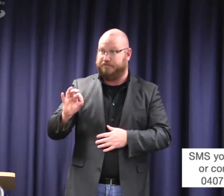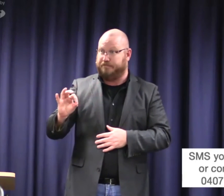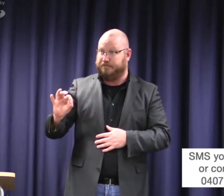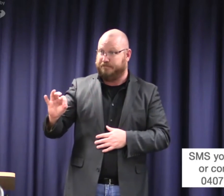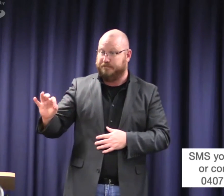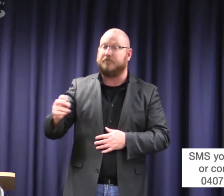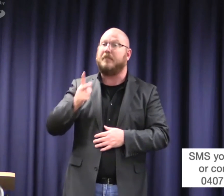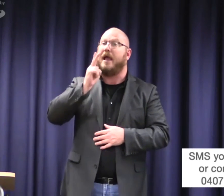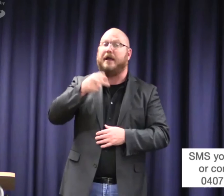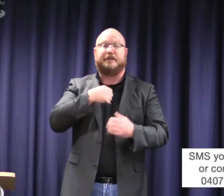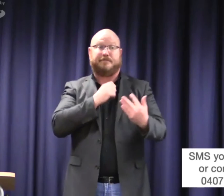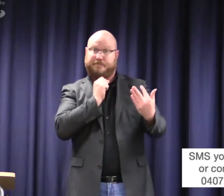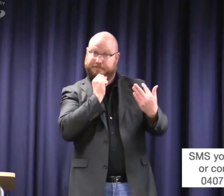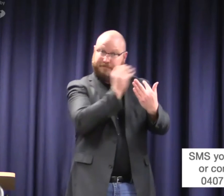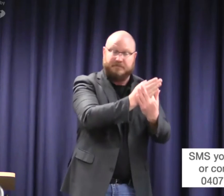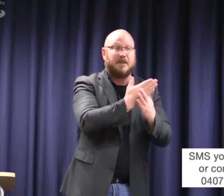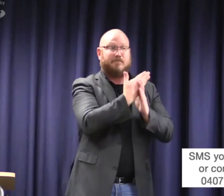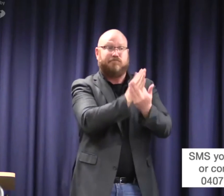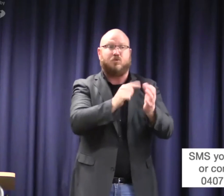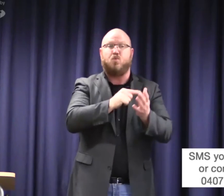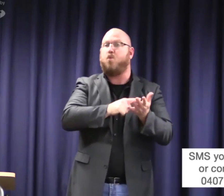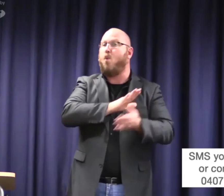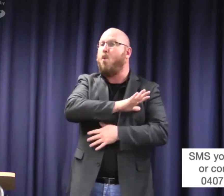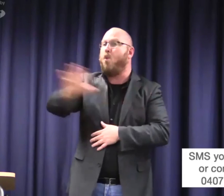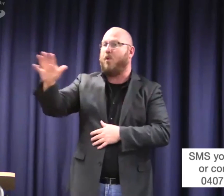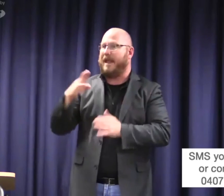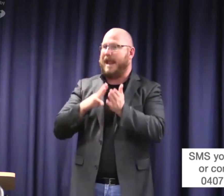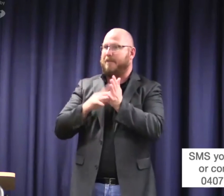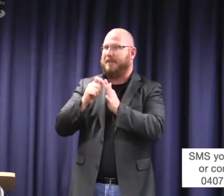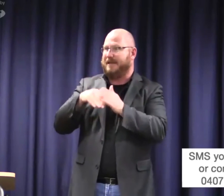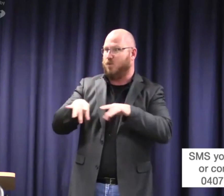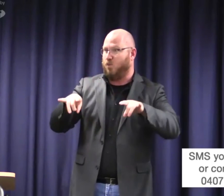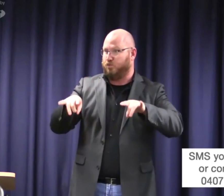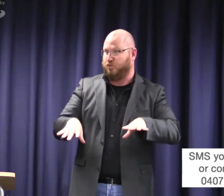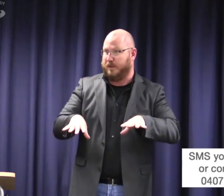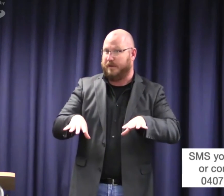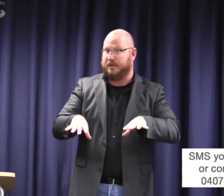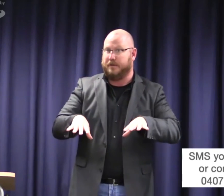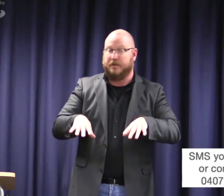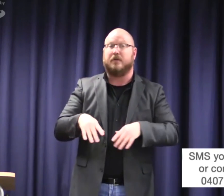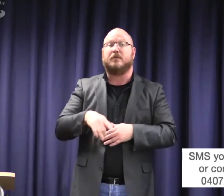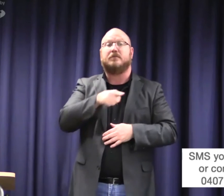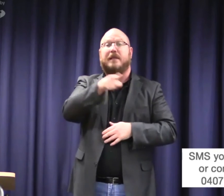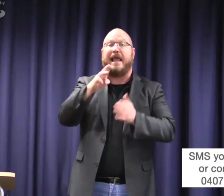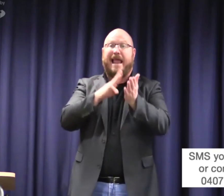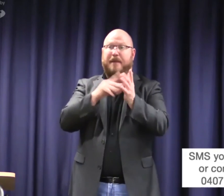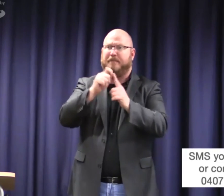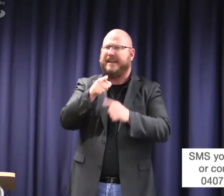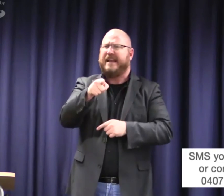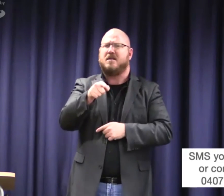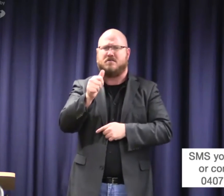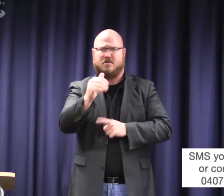I sent him a letter and heard nothing. I sent him another letter, well, to all MPs around Australia.